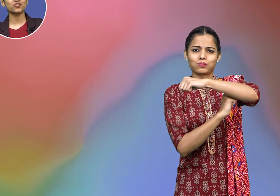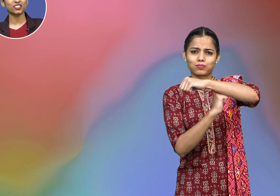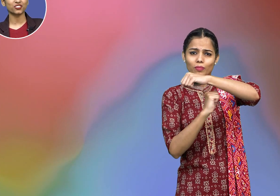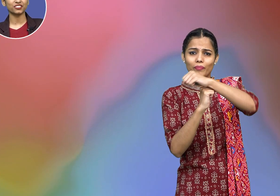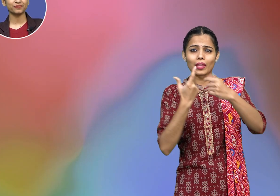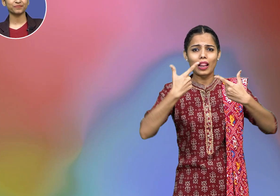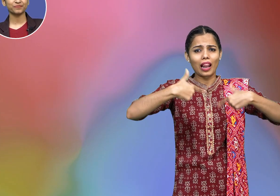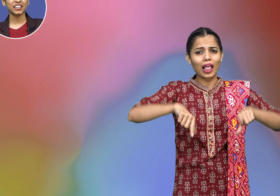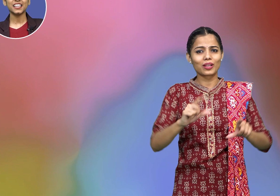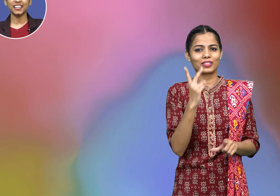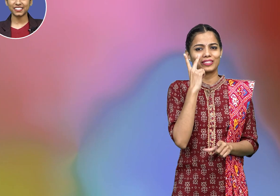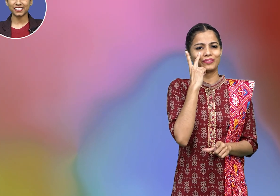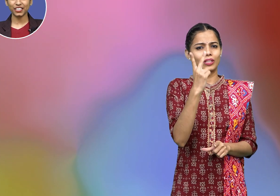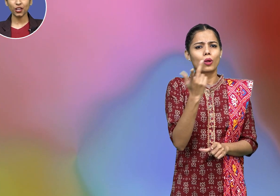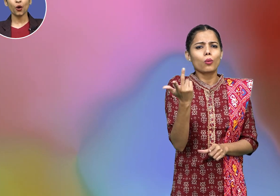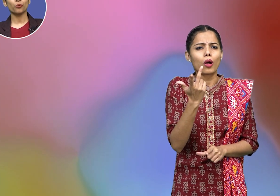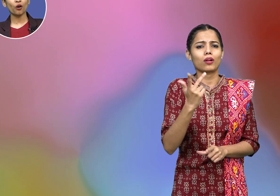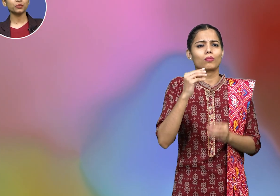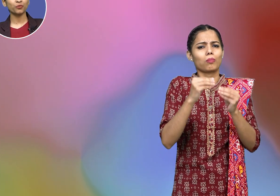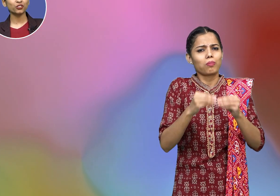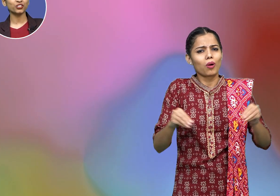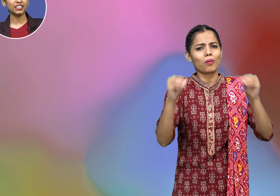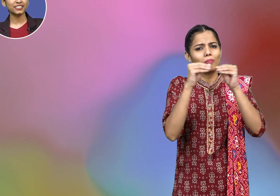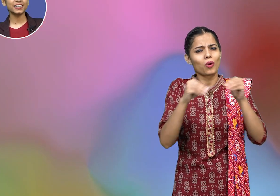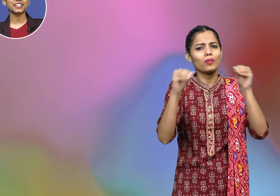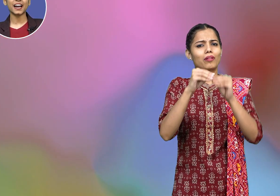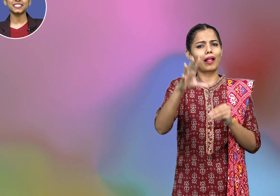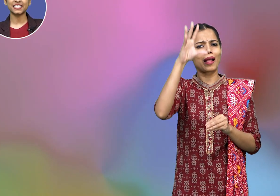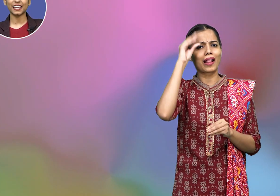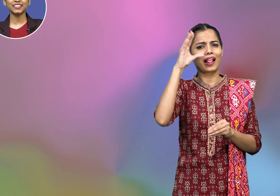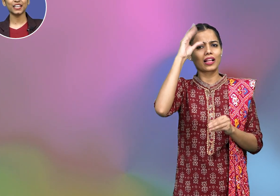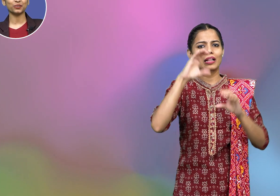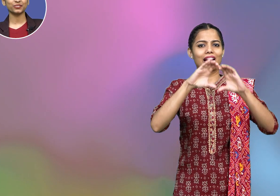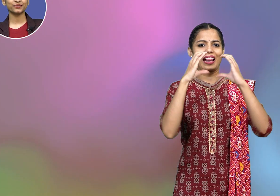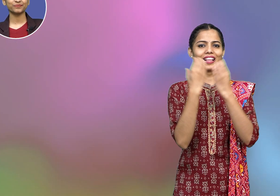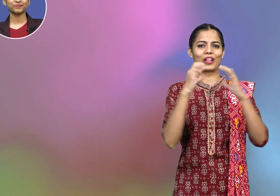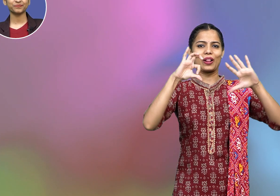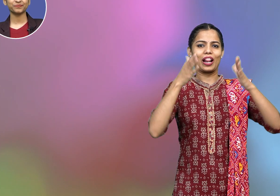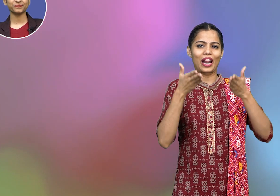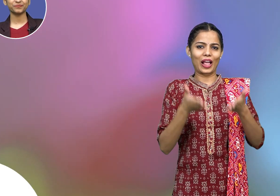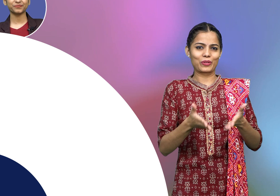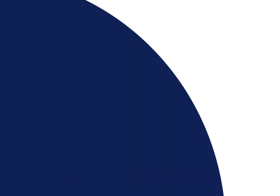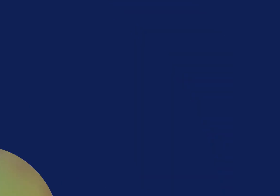and their structure. Let's see what more to learn in class 9 now.